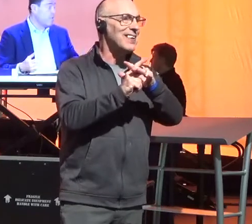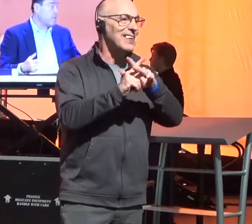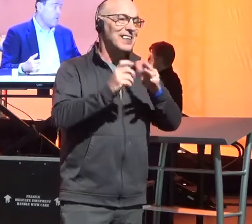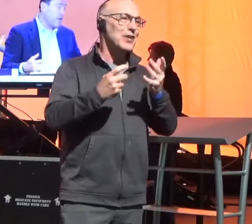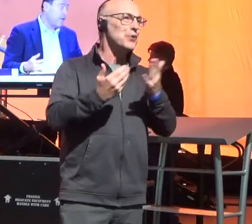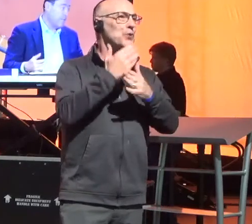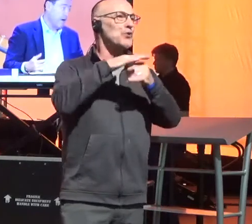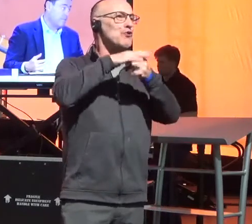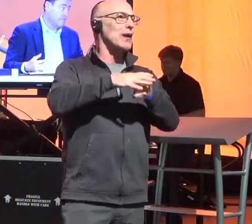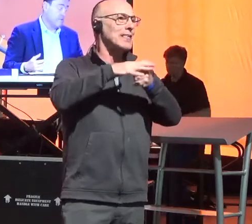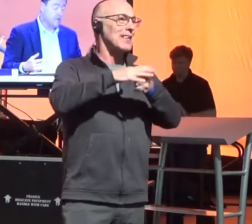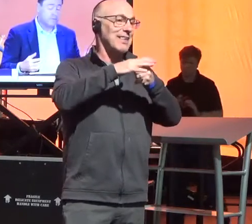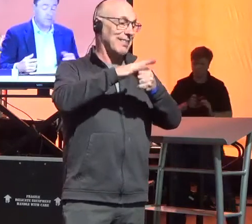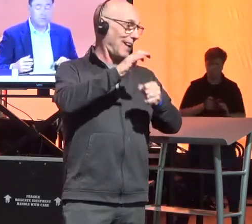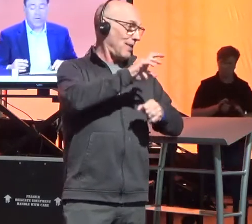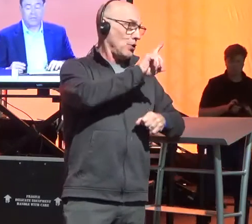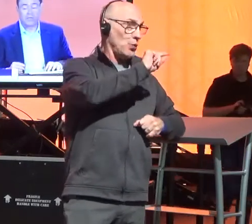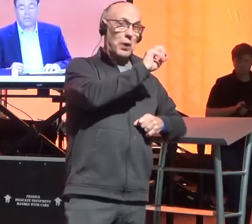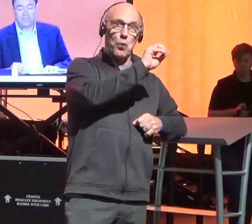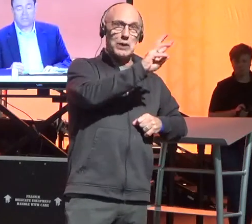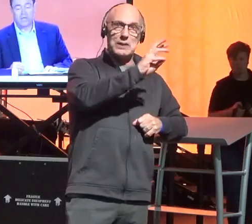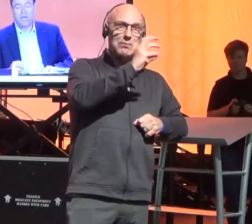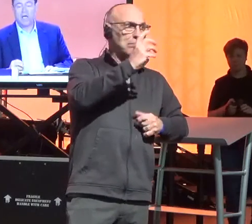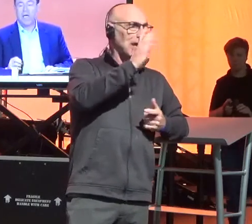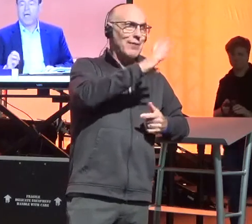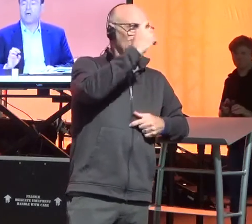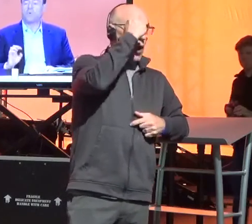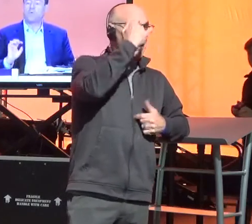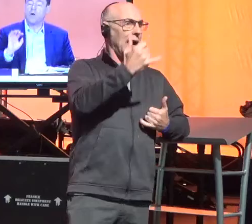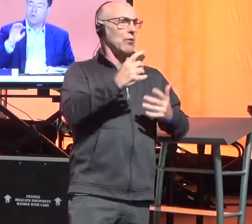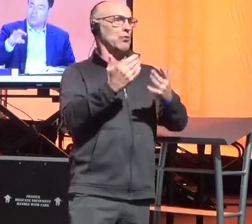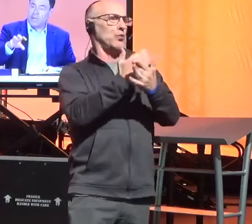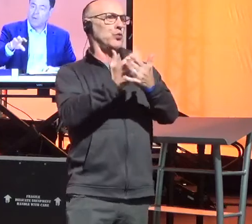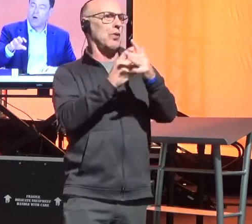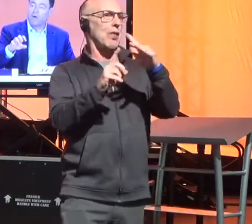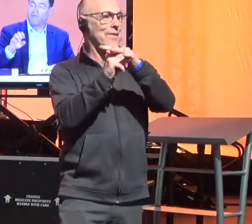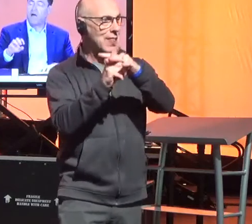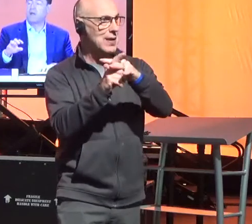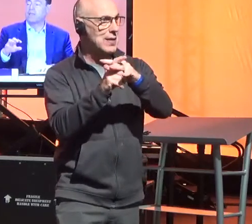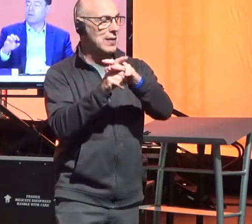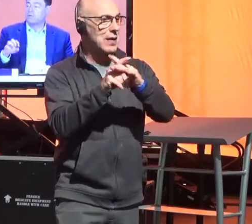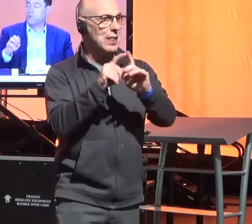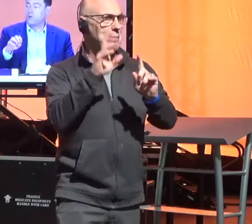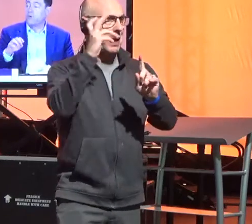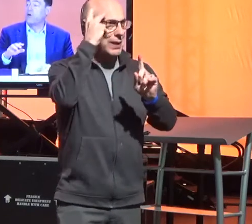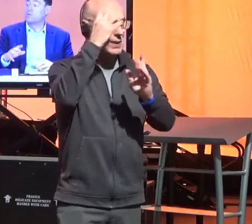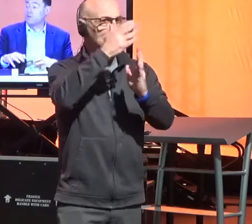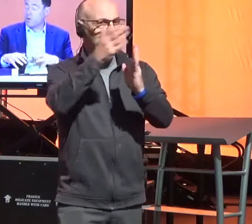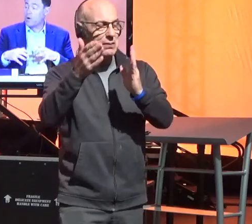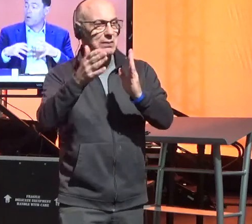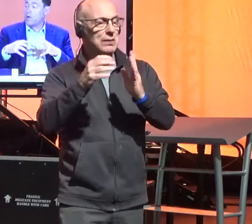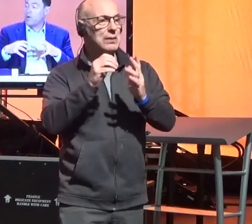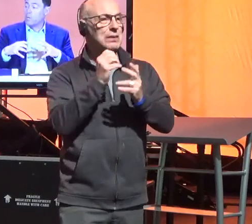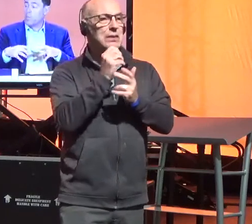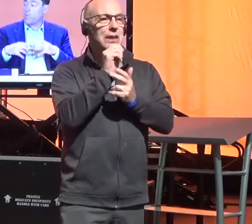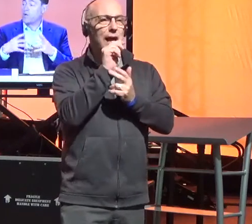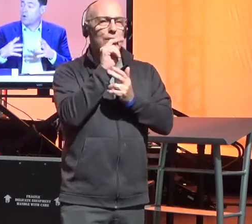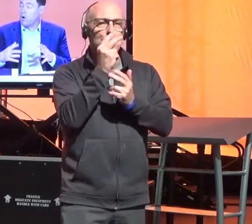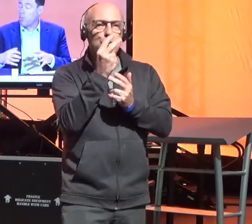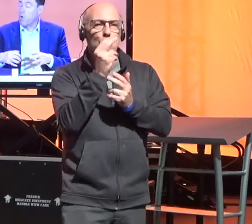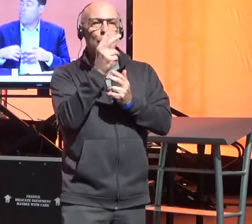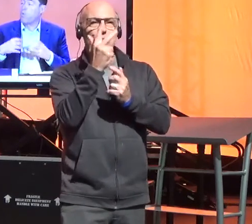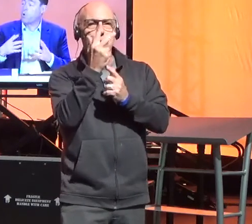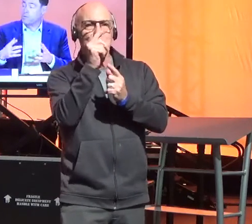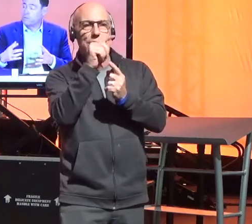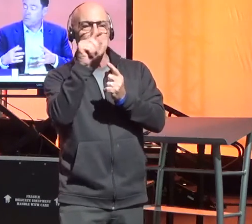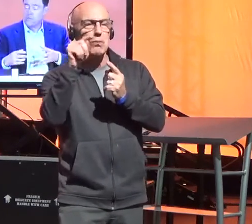that we weren't thinking about in 2006. And when those came along, finally there were 2 or 3 of those that were bigger or